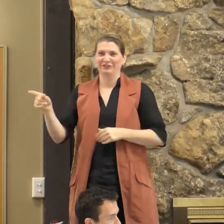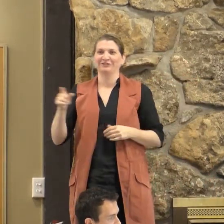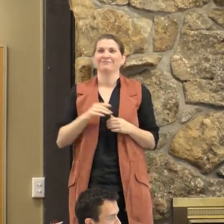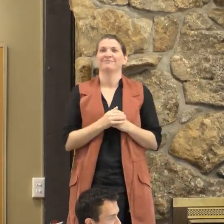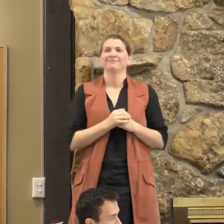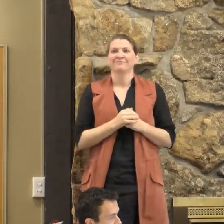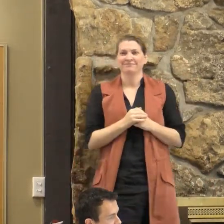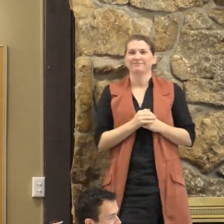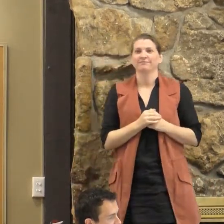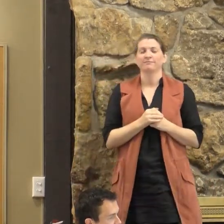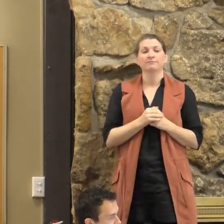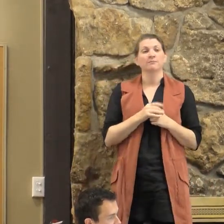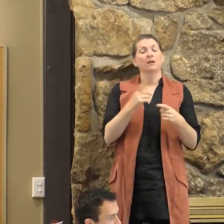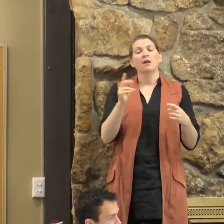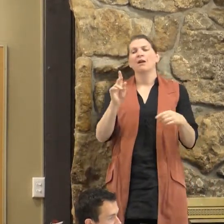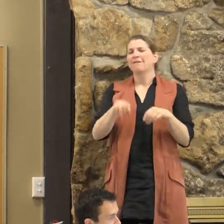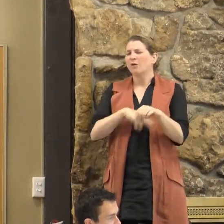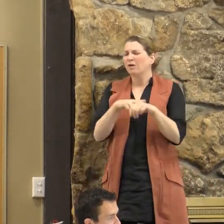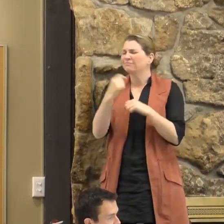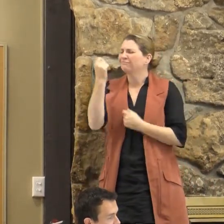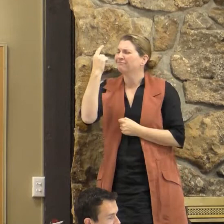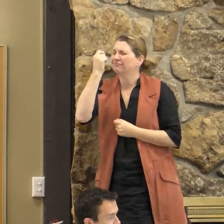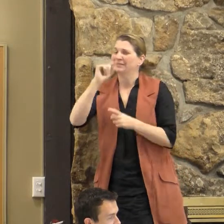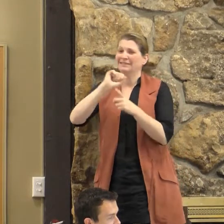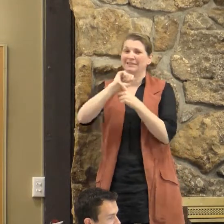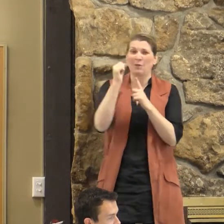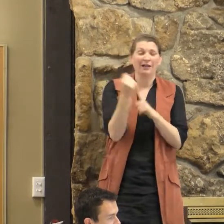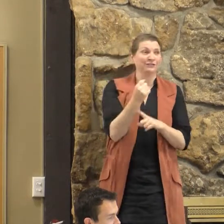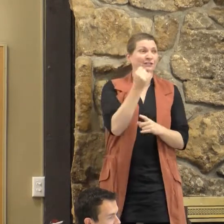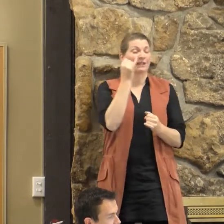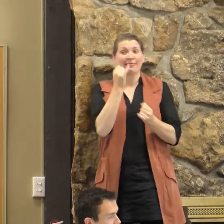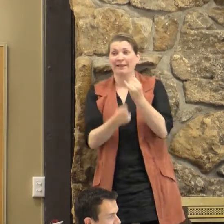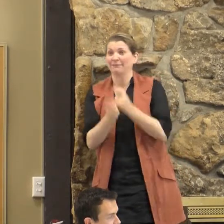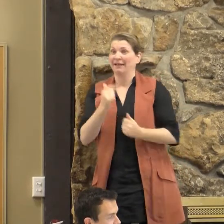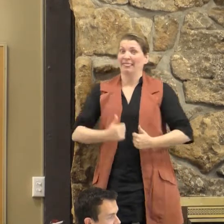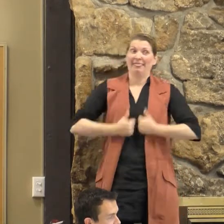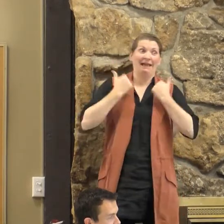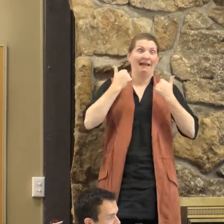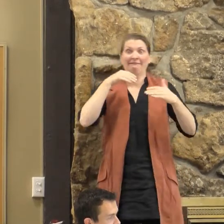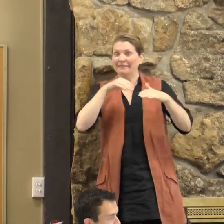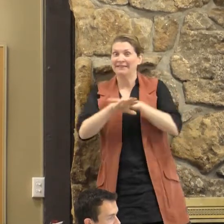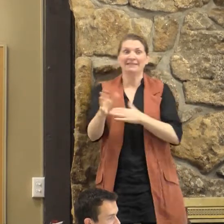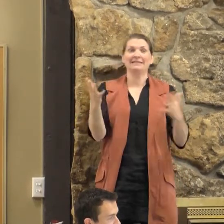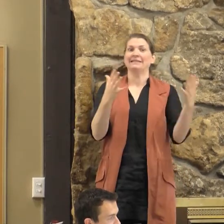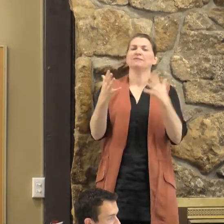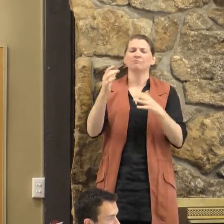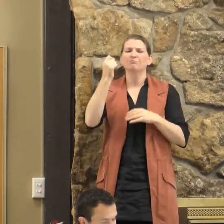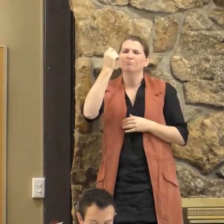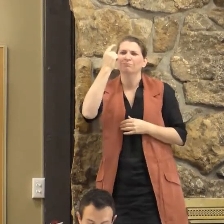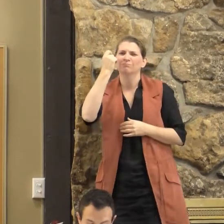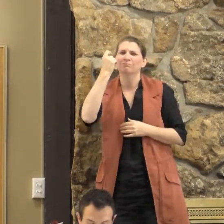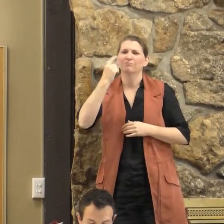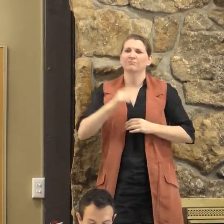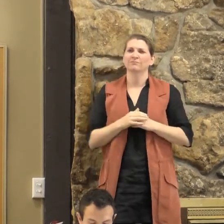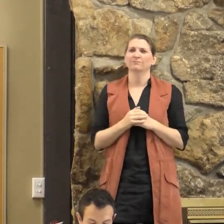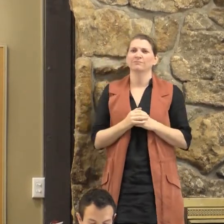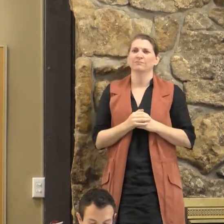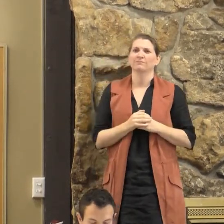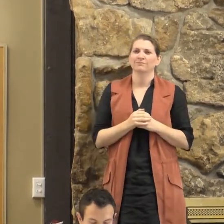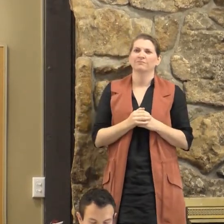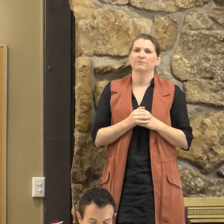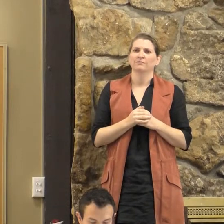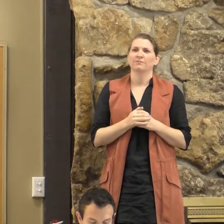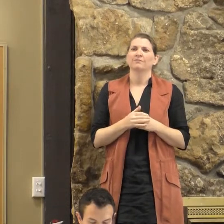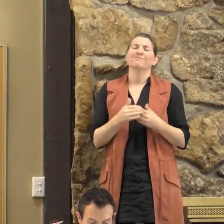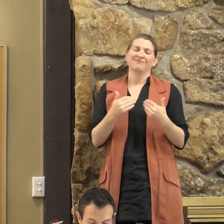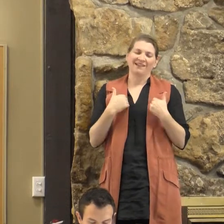up. The closer it gets to that appointment time, there often is a charge, an increased charge for having to schedule someone. So